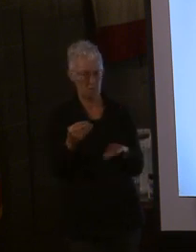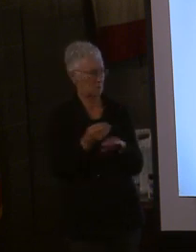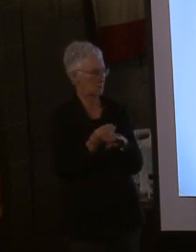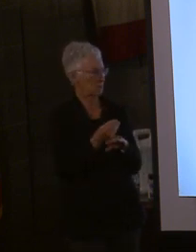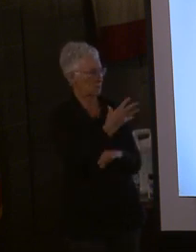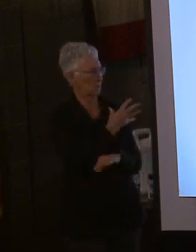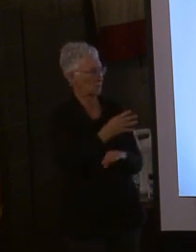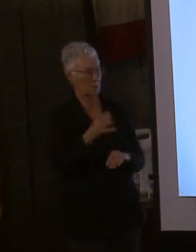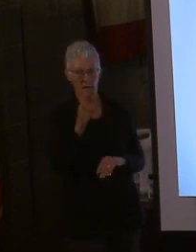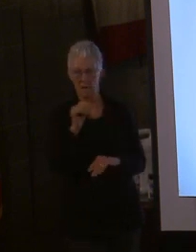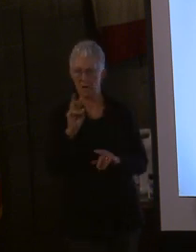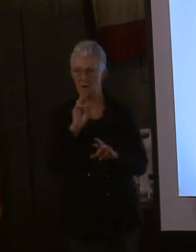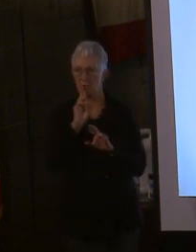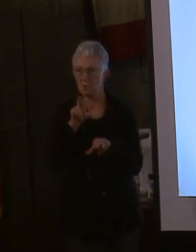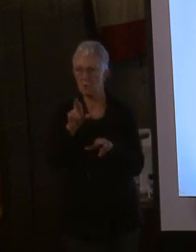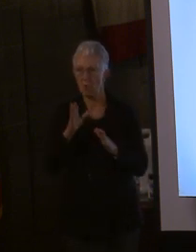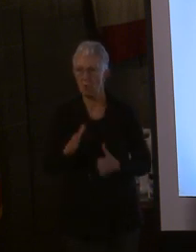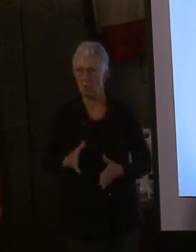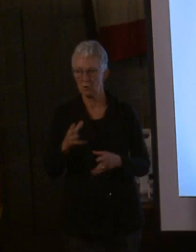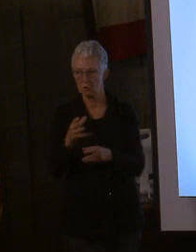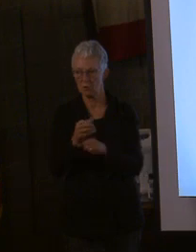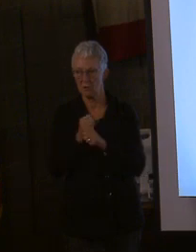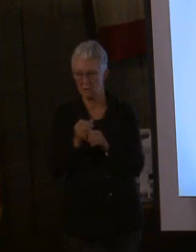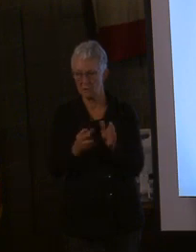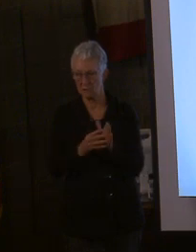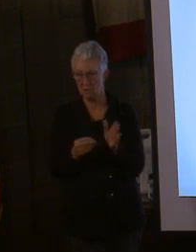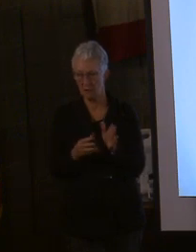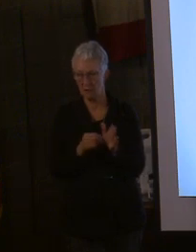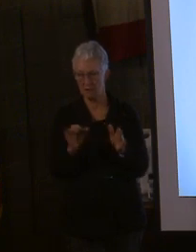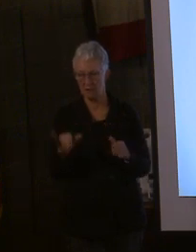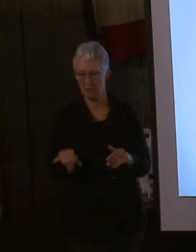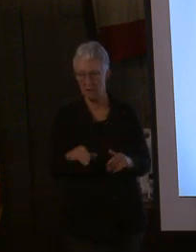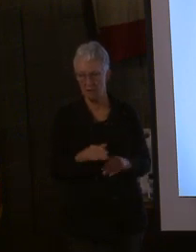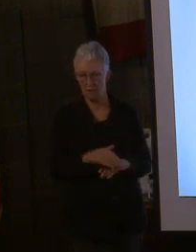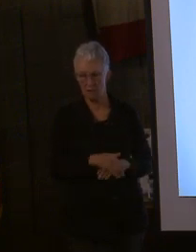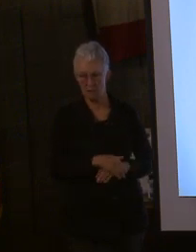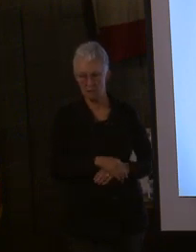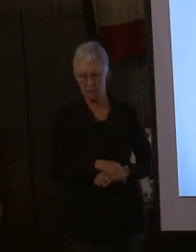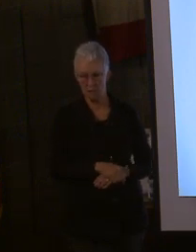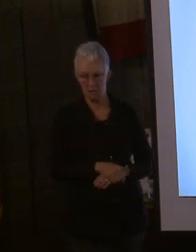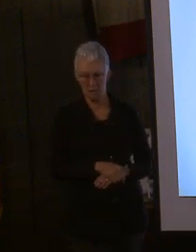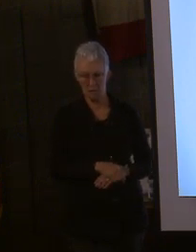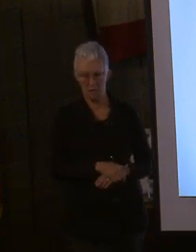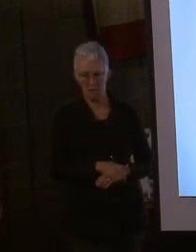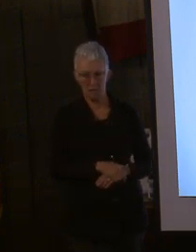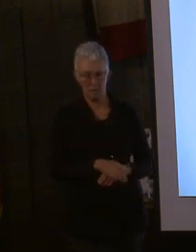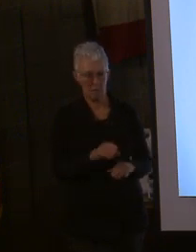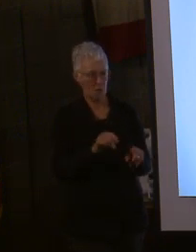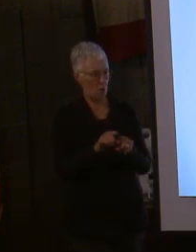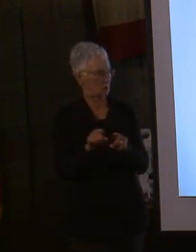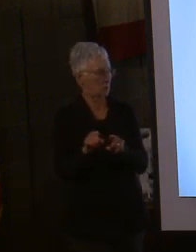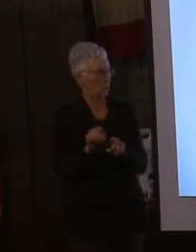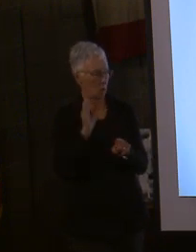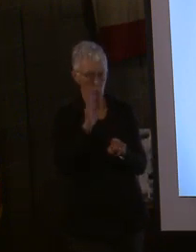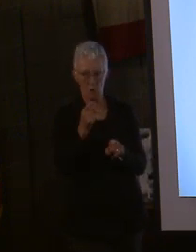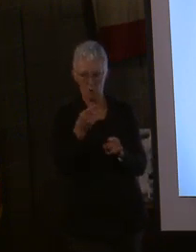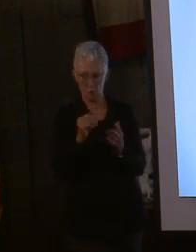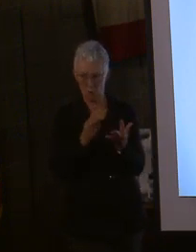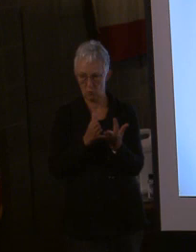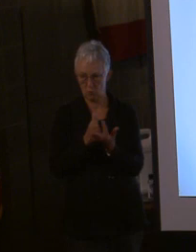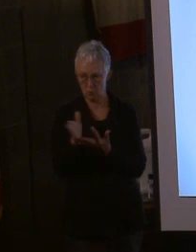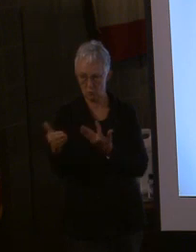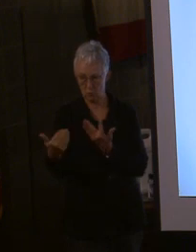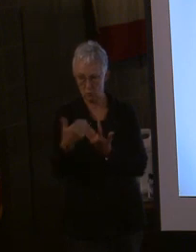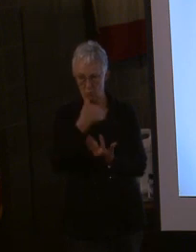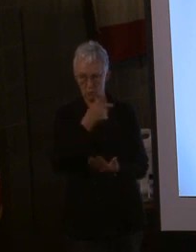the reporters are getting a physical copy of that as well. Paul, so you got one there. And so we're going to be going over this. Again, please